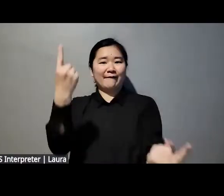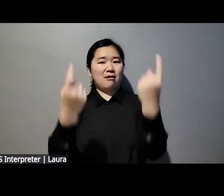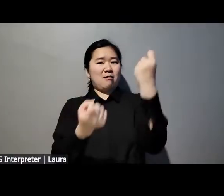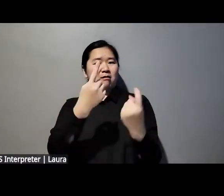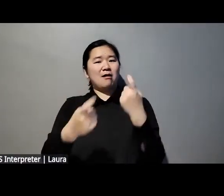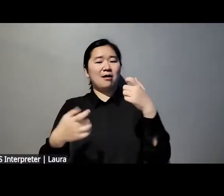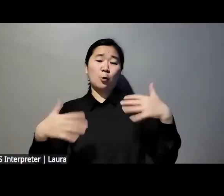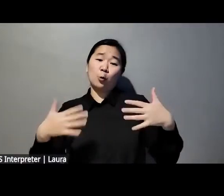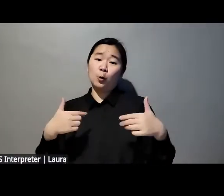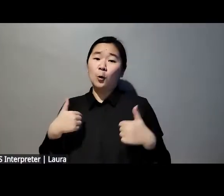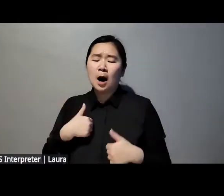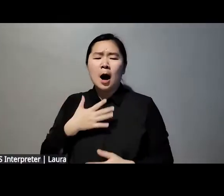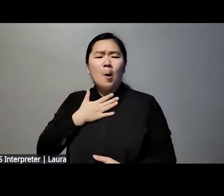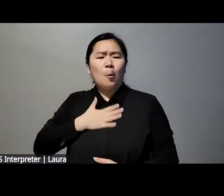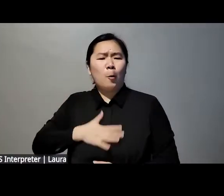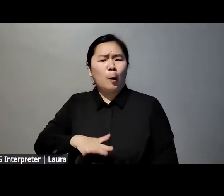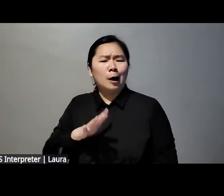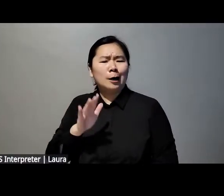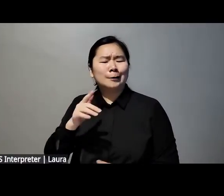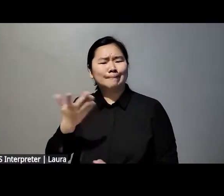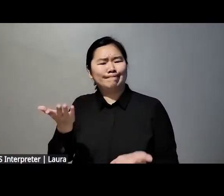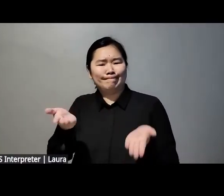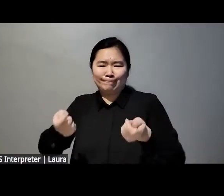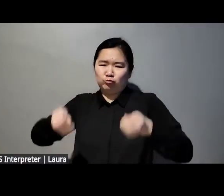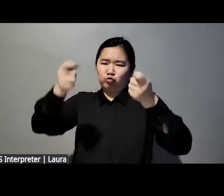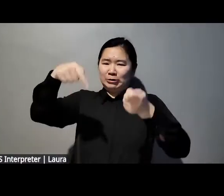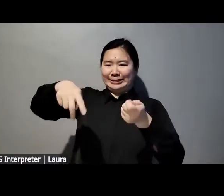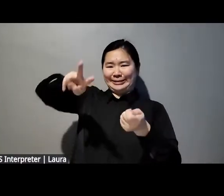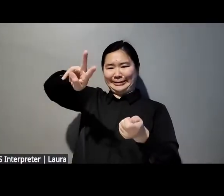completely fantastic at